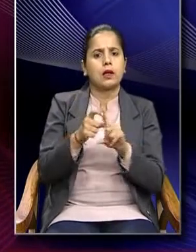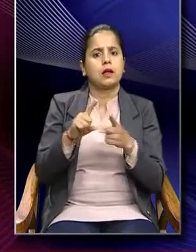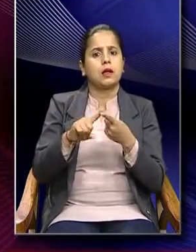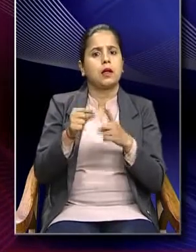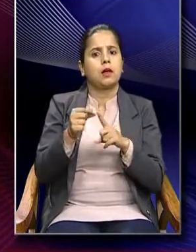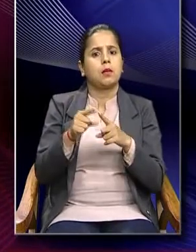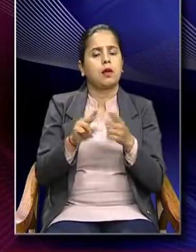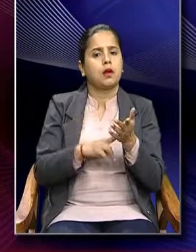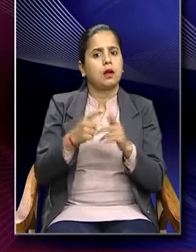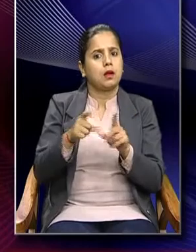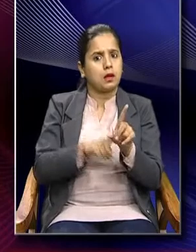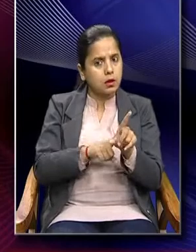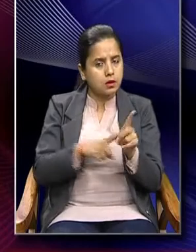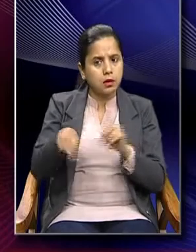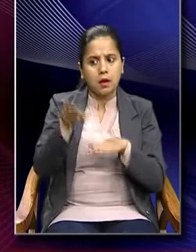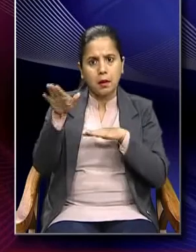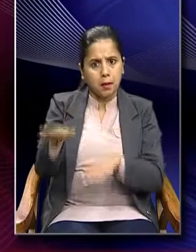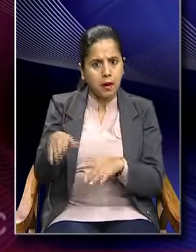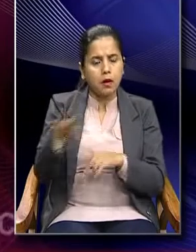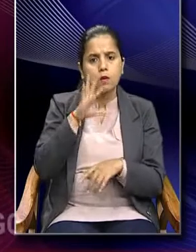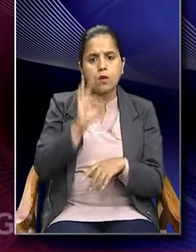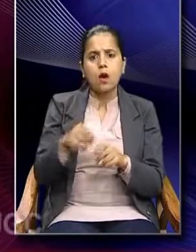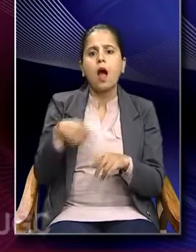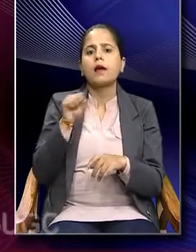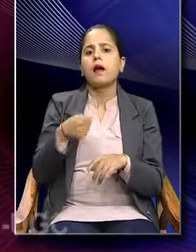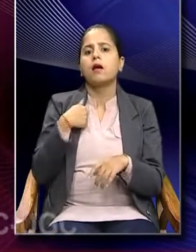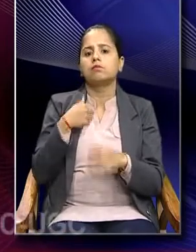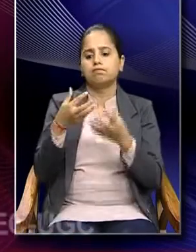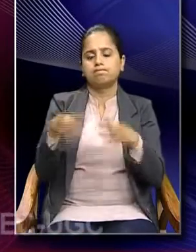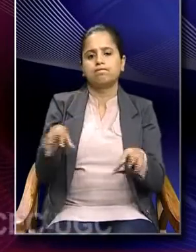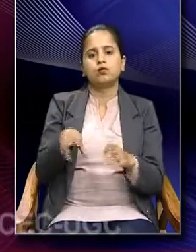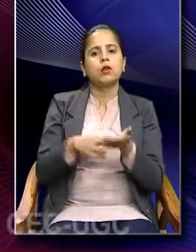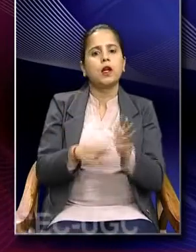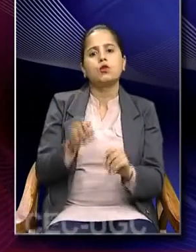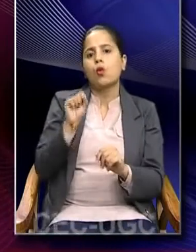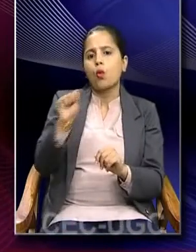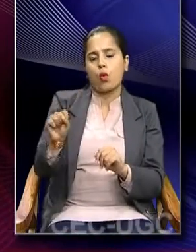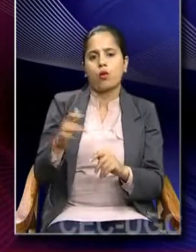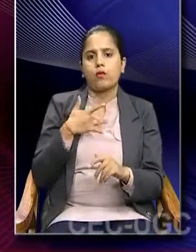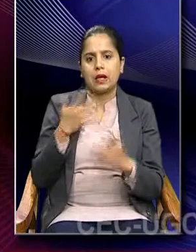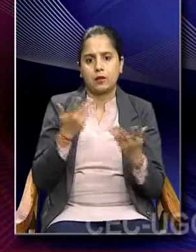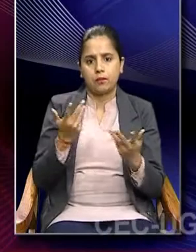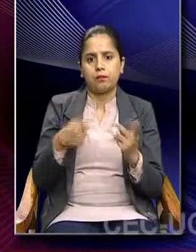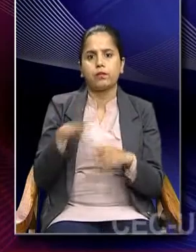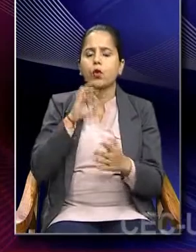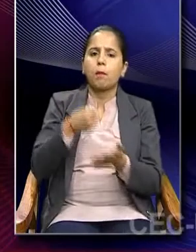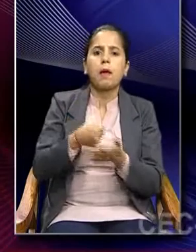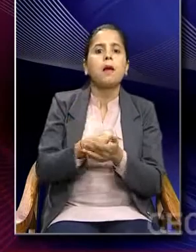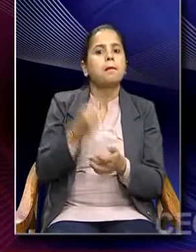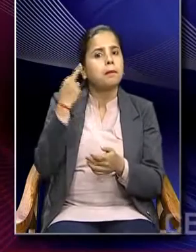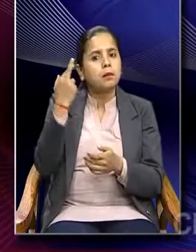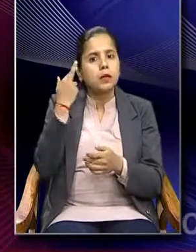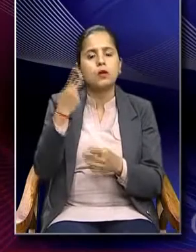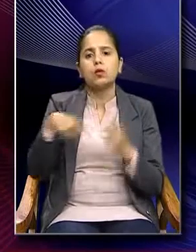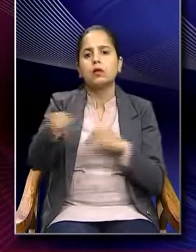of imperialism so that we can differentiate the nature and the basic meaning and connotation